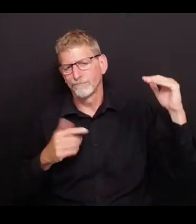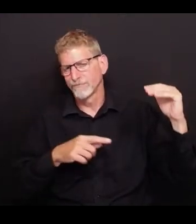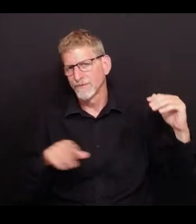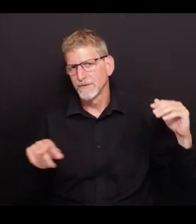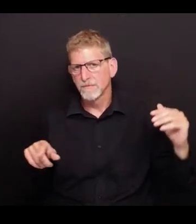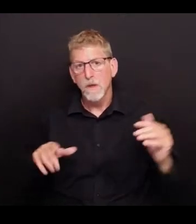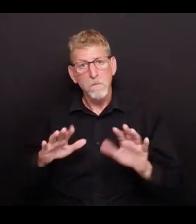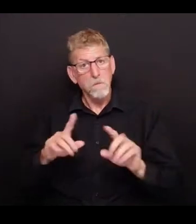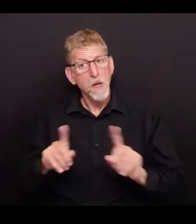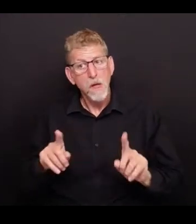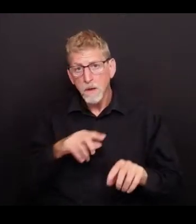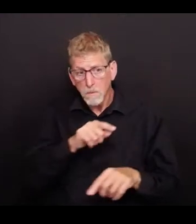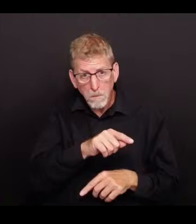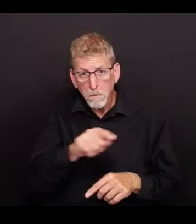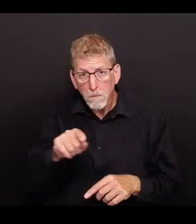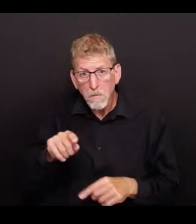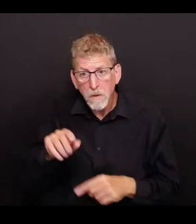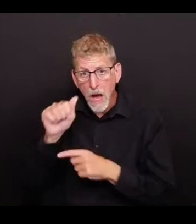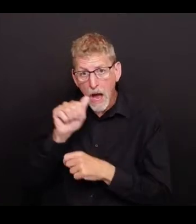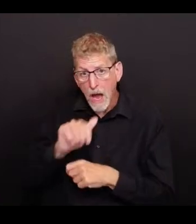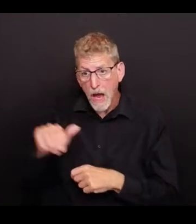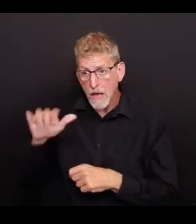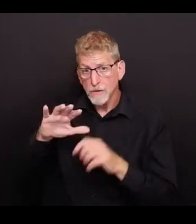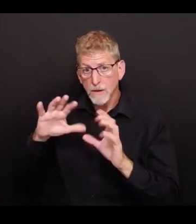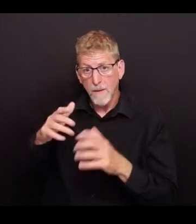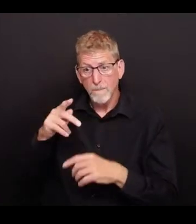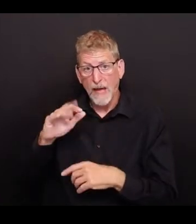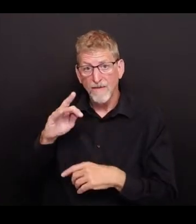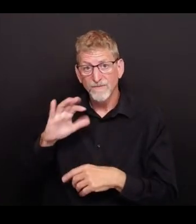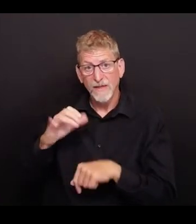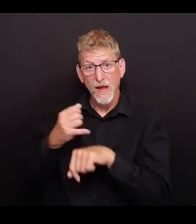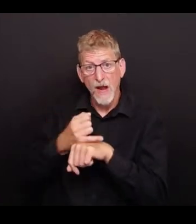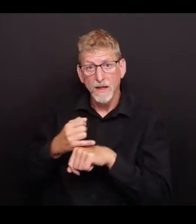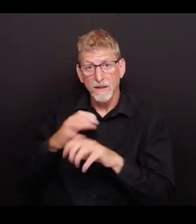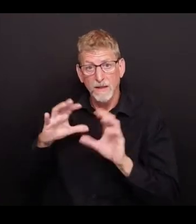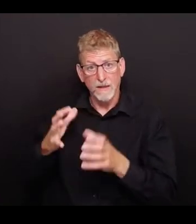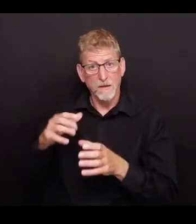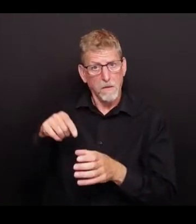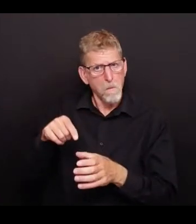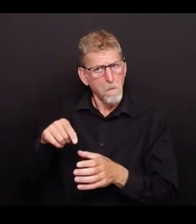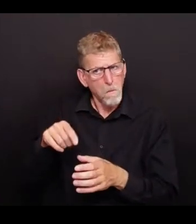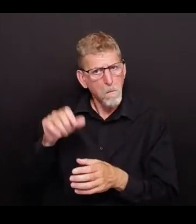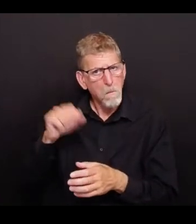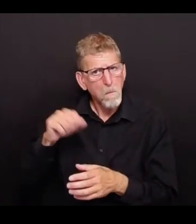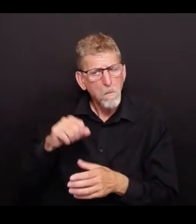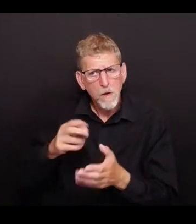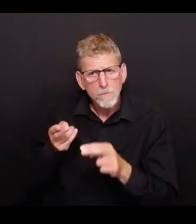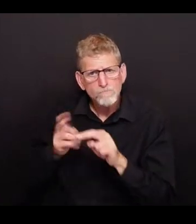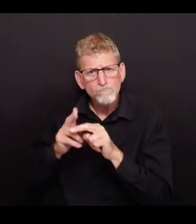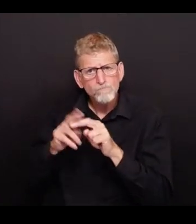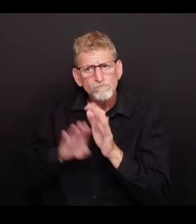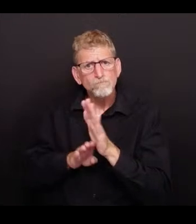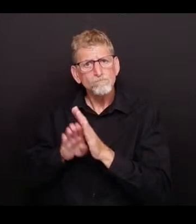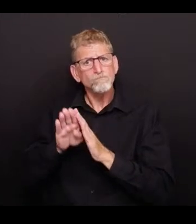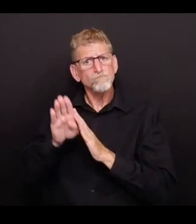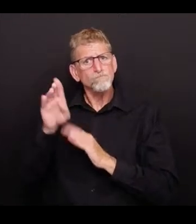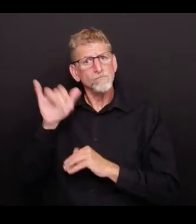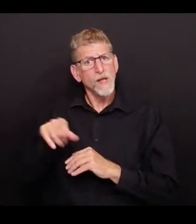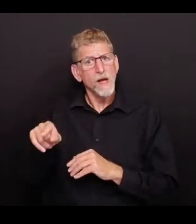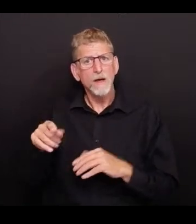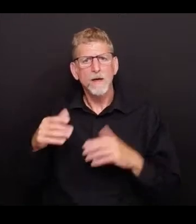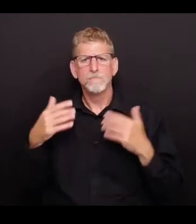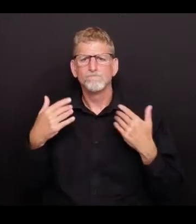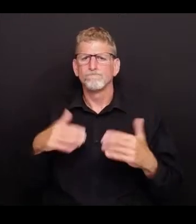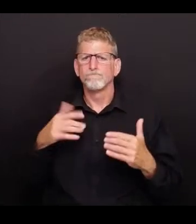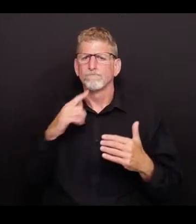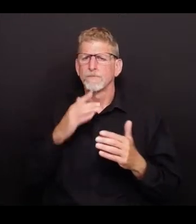increase in coverage amongst Asian Pacific Islander communities is relatively recent. And we also recognize that broad racial